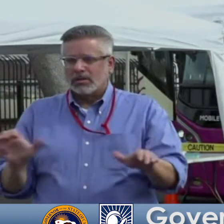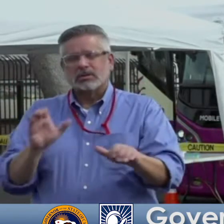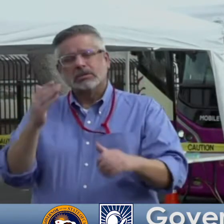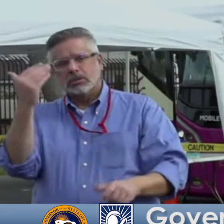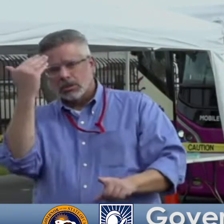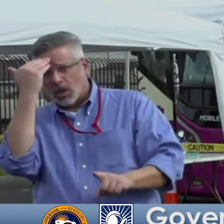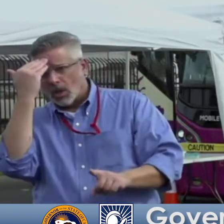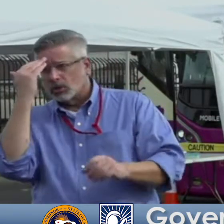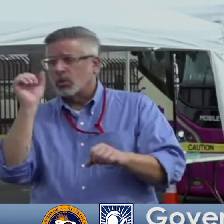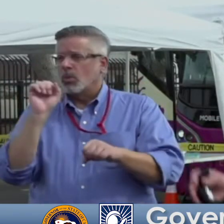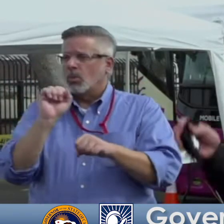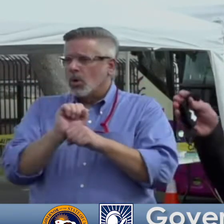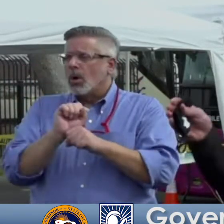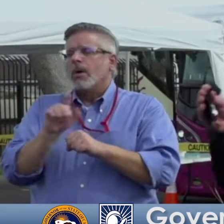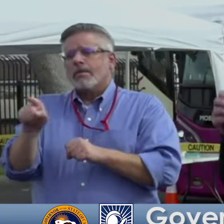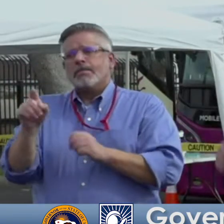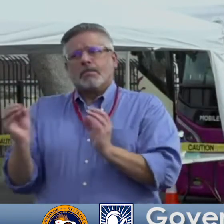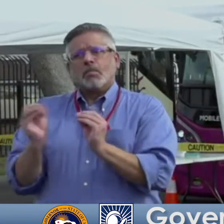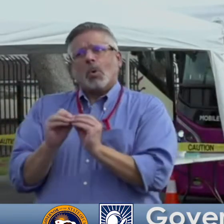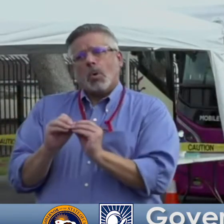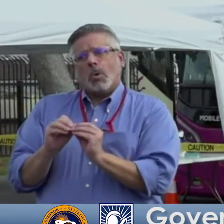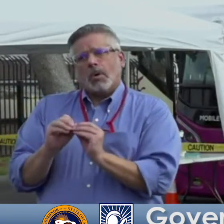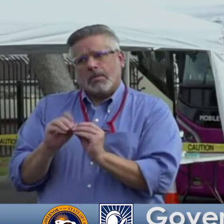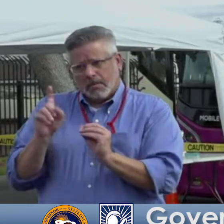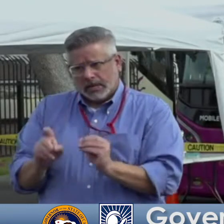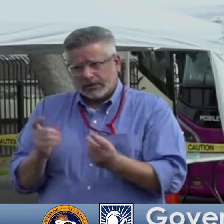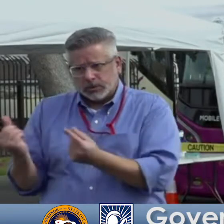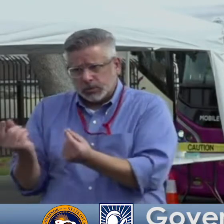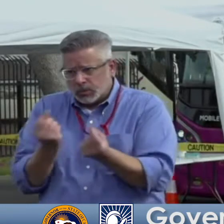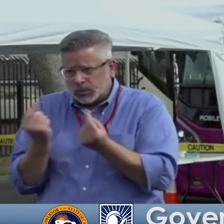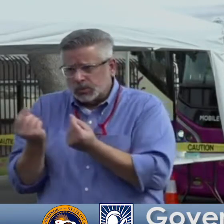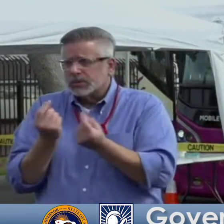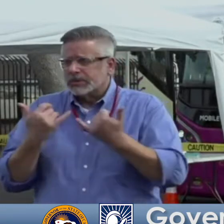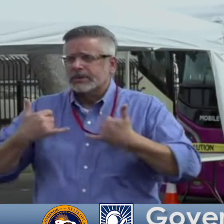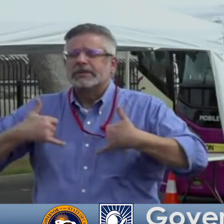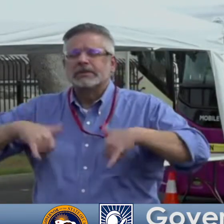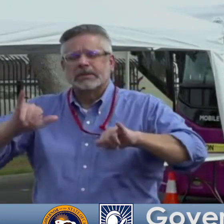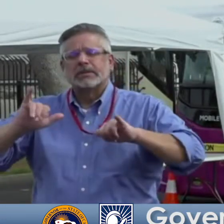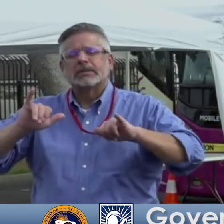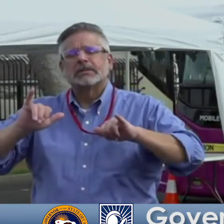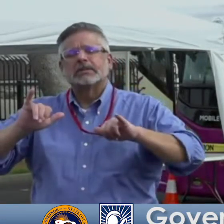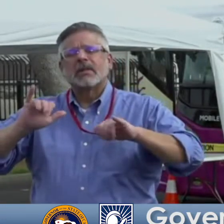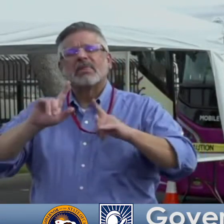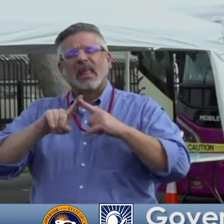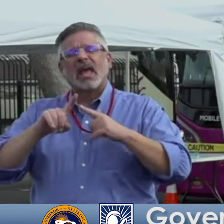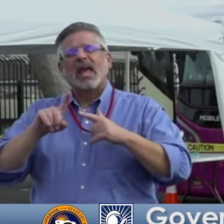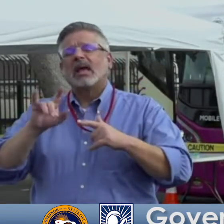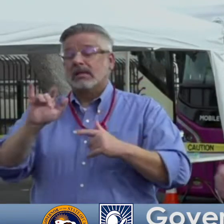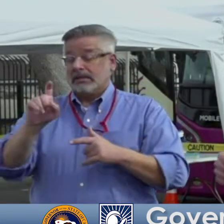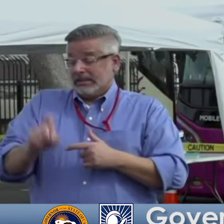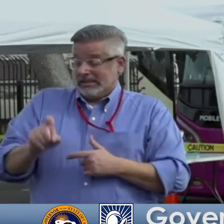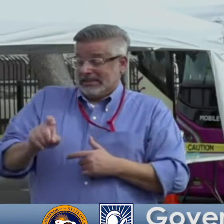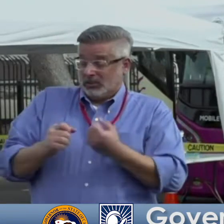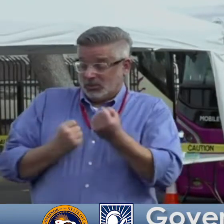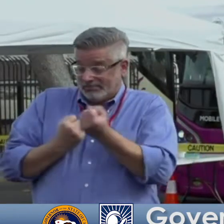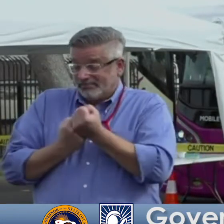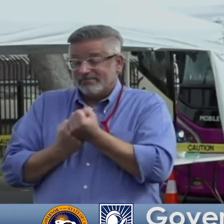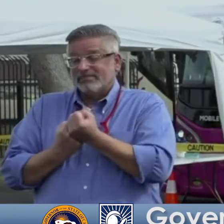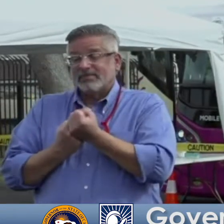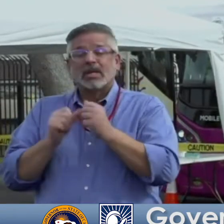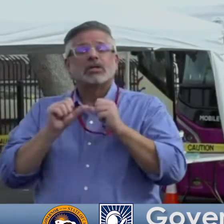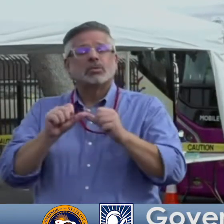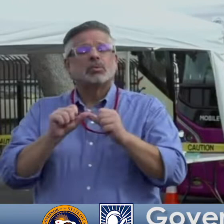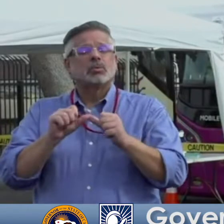acknowledge the work that needs to be done and the gaps that need to be closed, and reinforce the need to continue